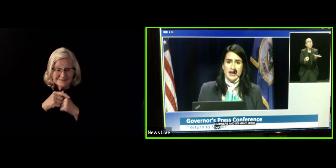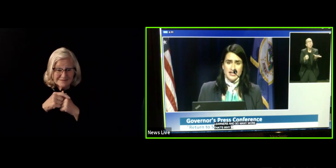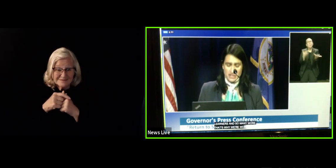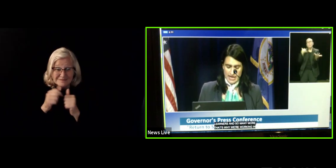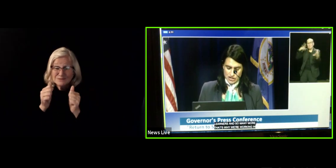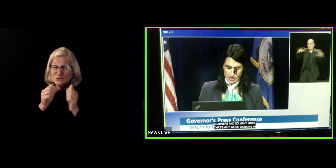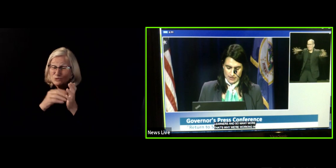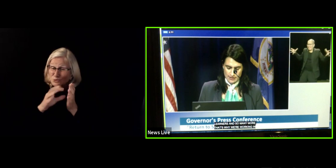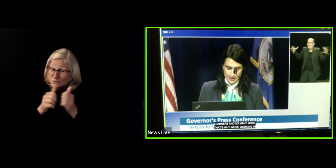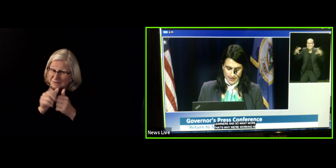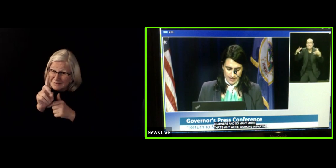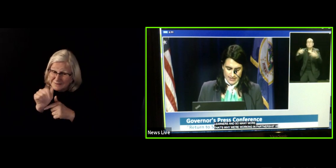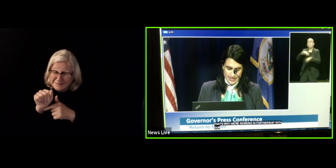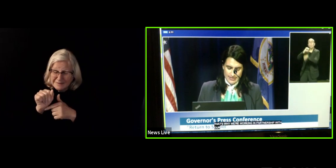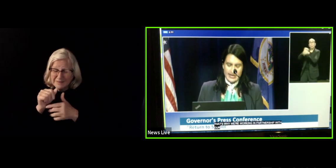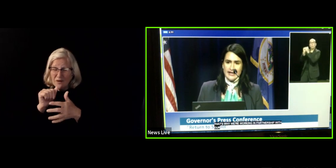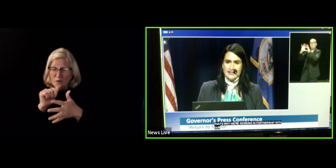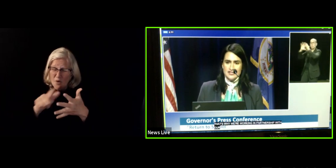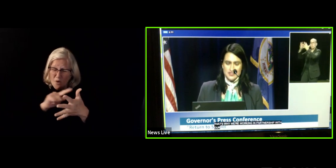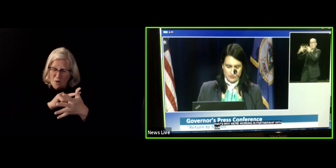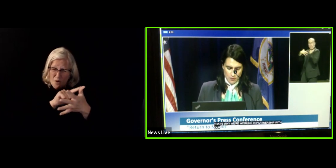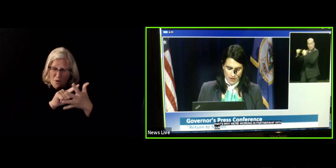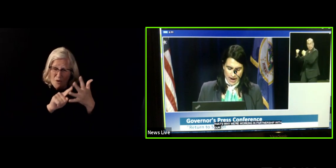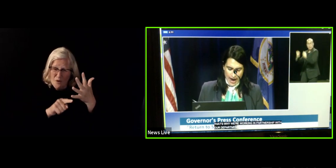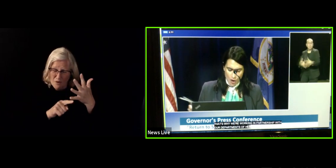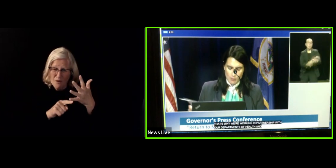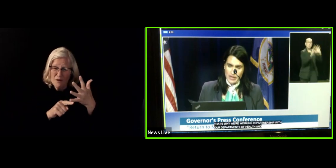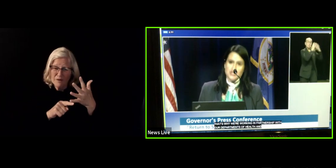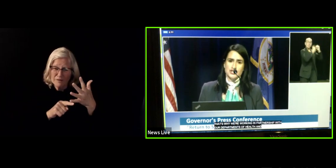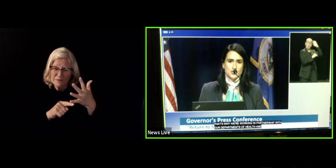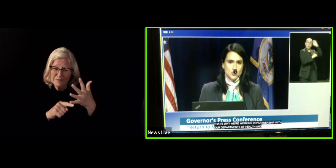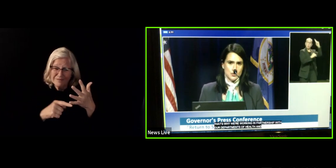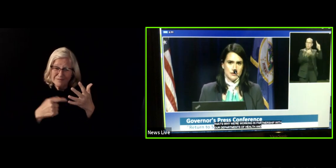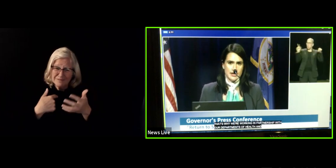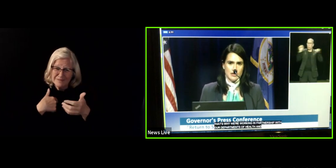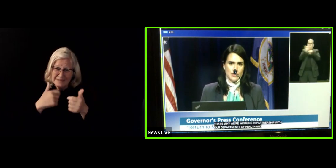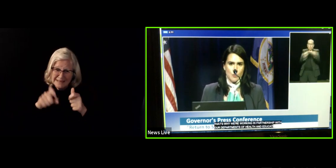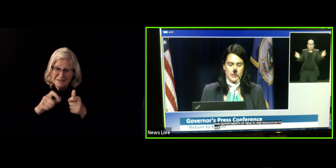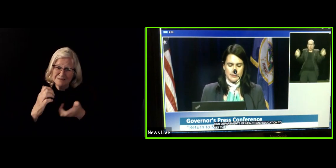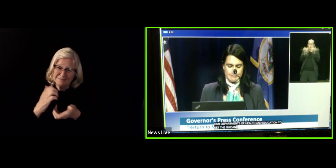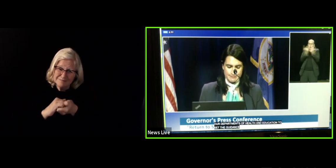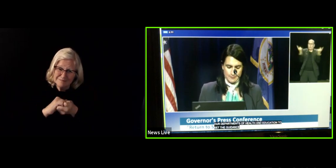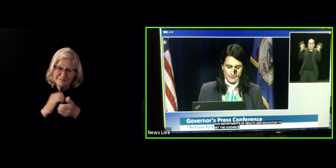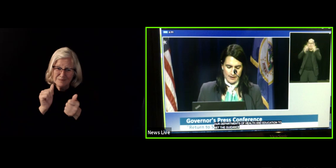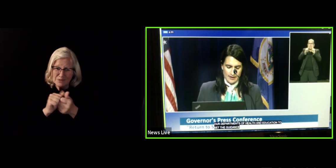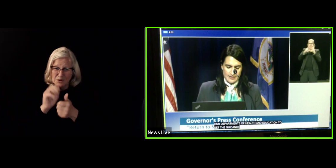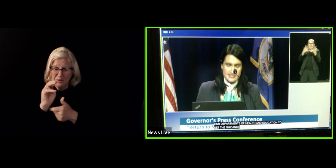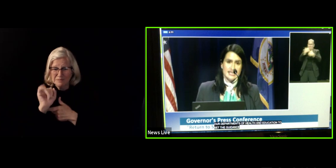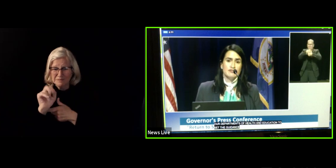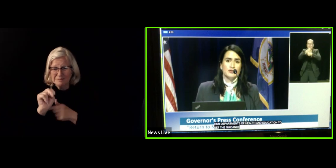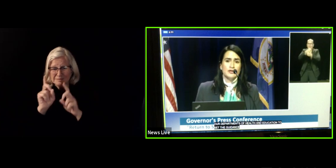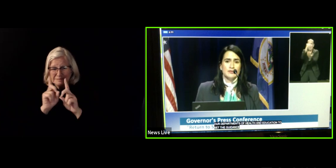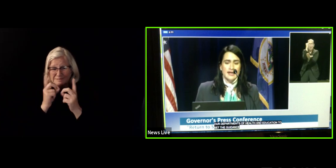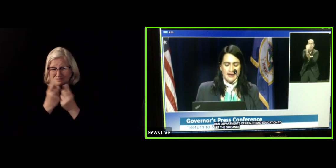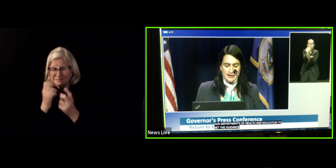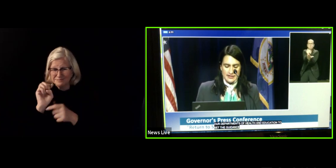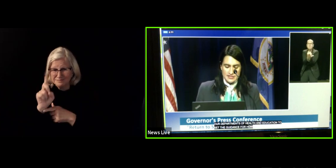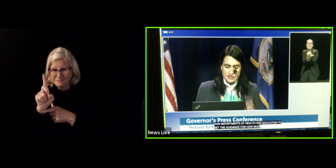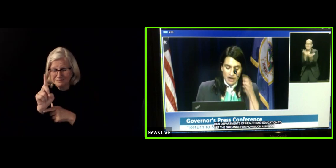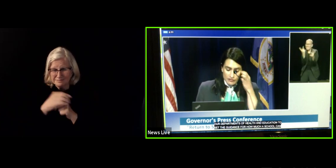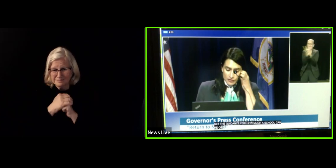and education to set the guidance for how much a school can reopen. The Safe Learning